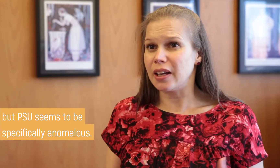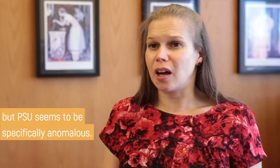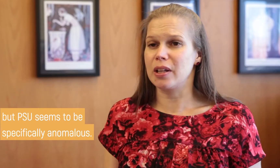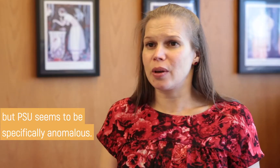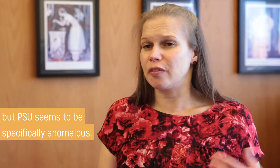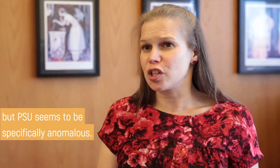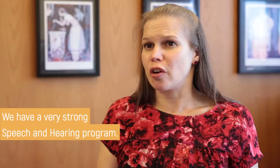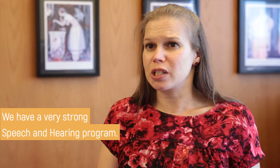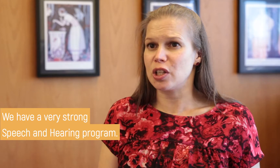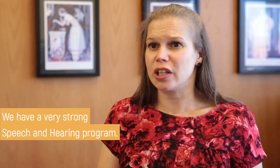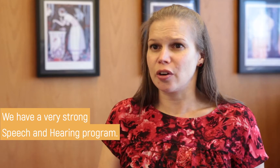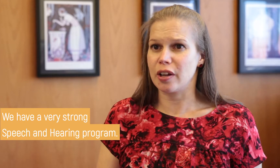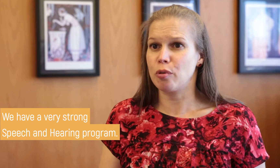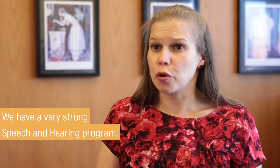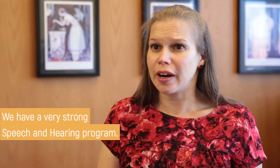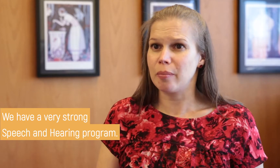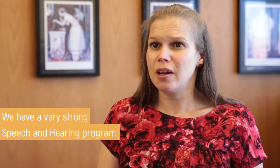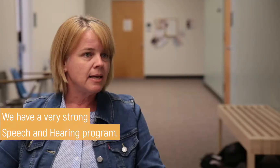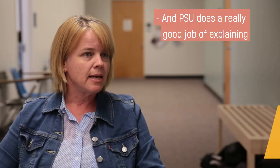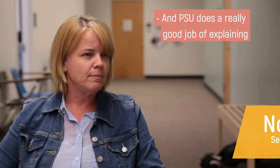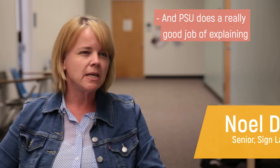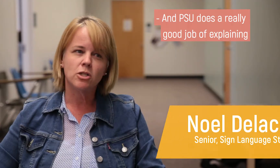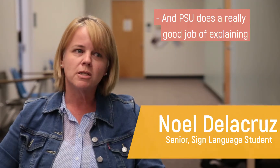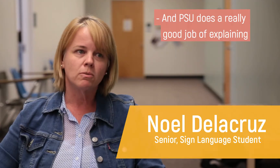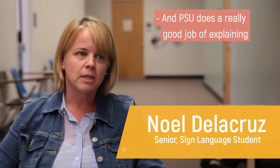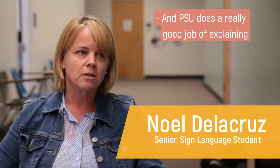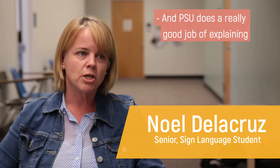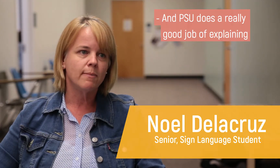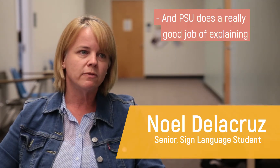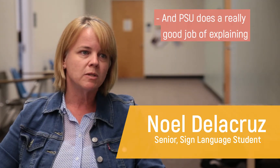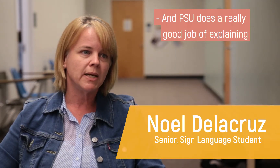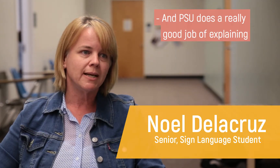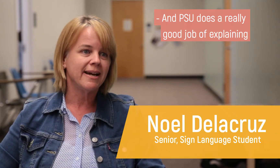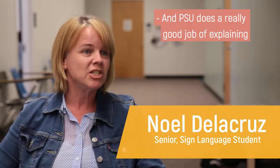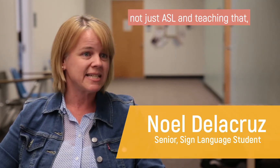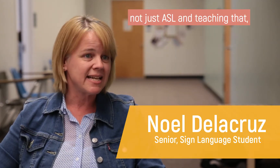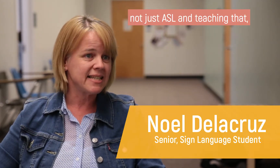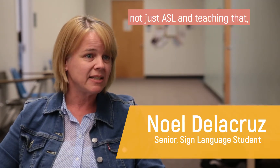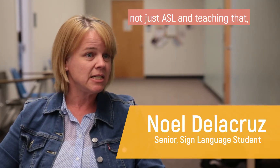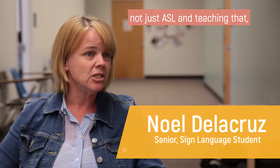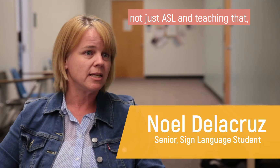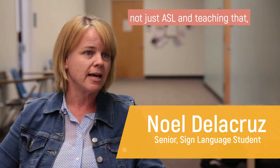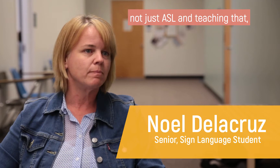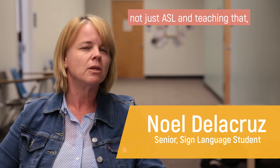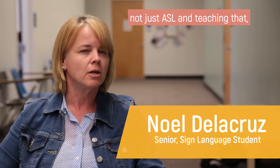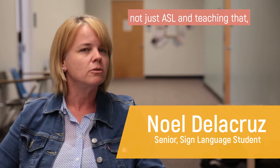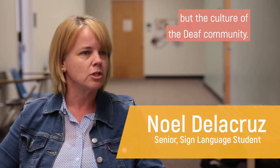anomalous. We have a very strong speech and hearing program, and PSU does a really good job of explaining not just ASL and teaching that, but the culture